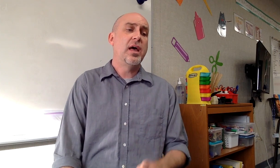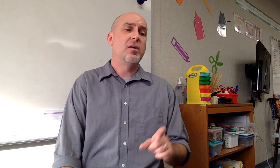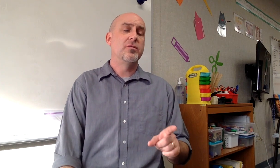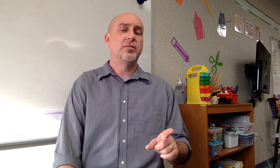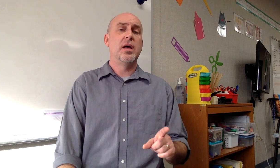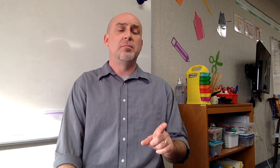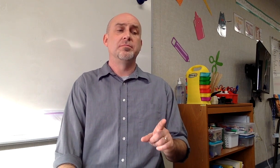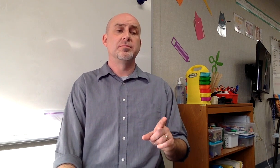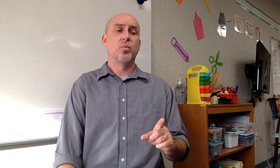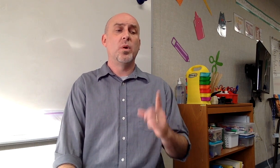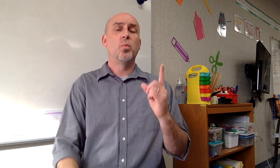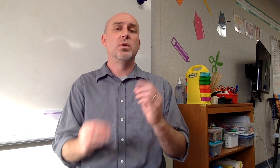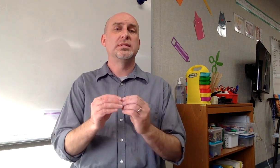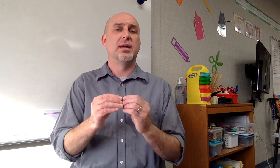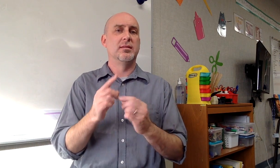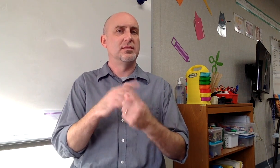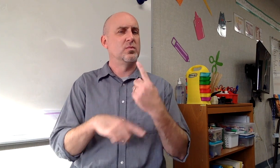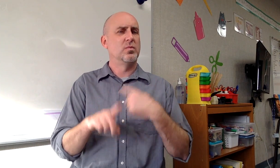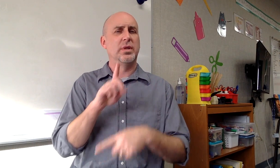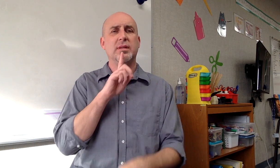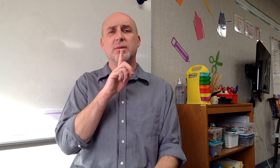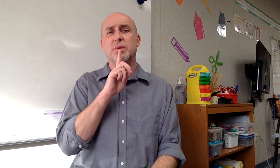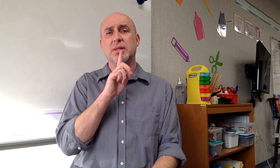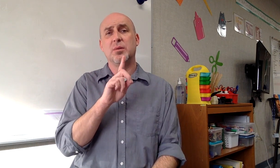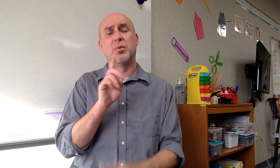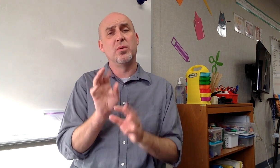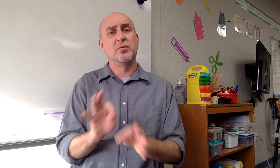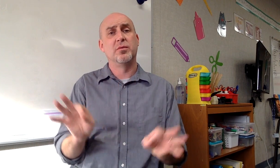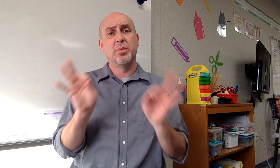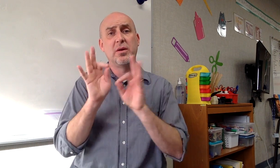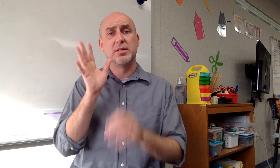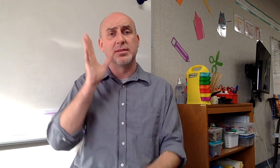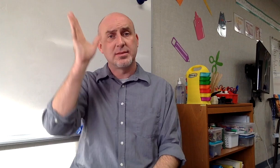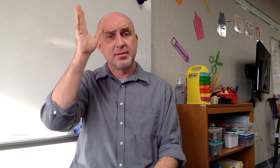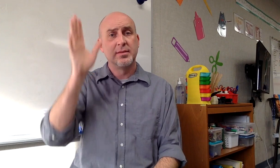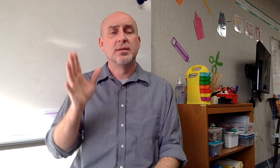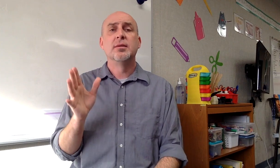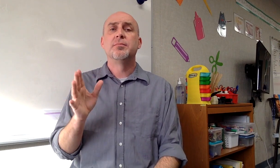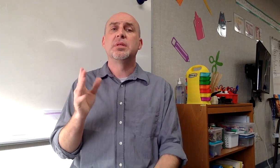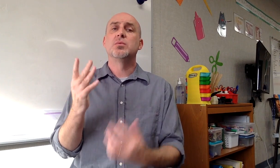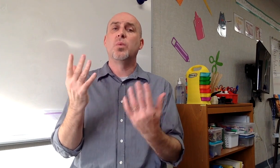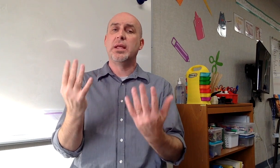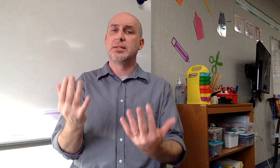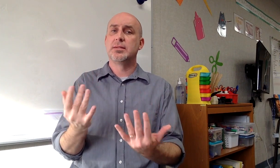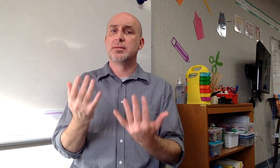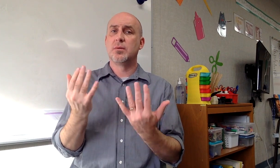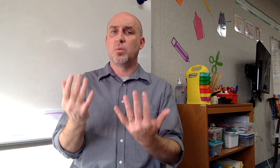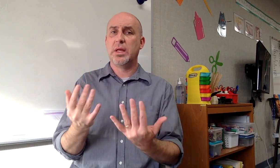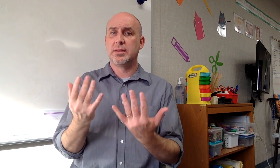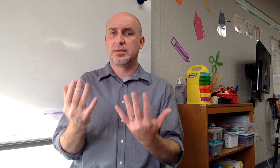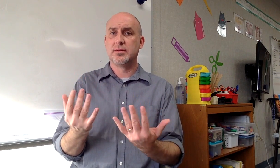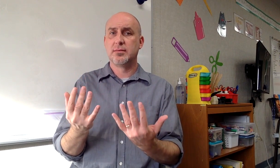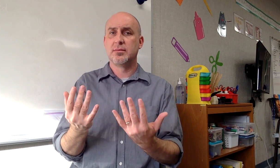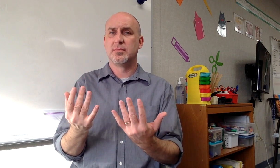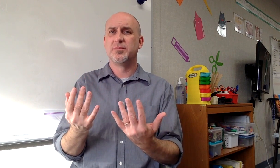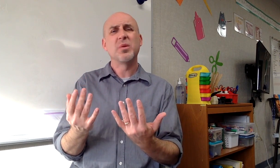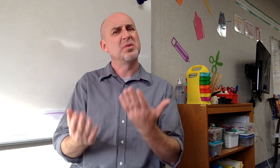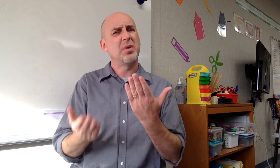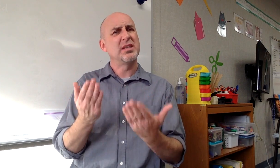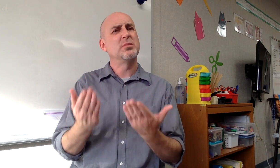have one more sign that's really, really important for parents is wait, wait. It's possible